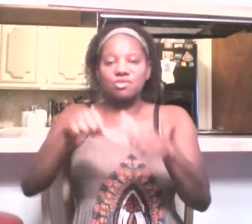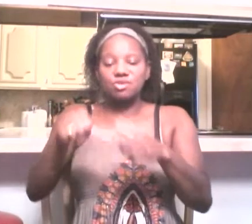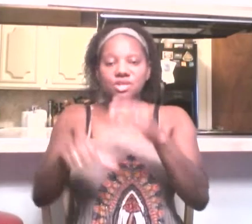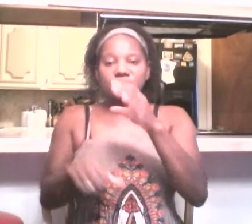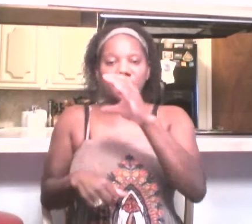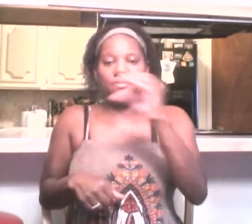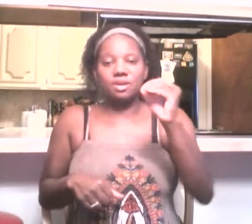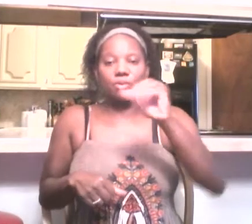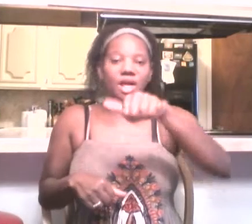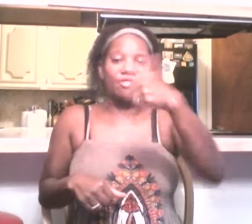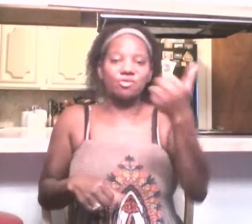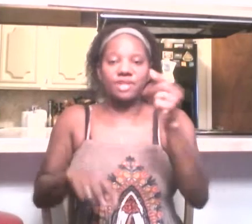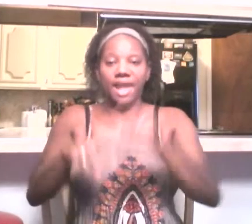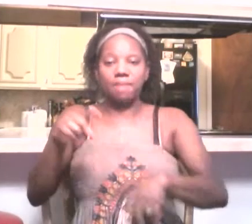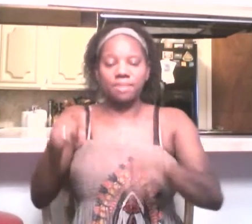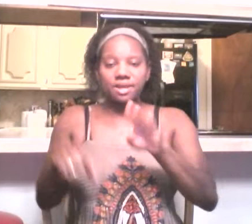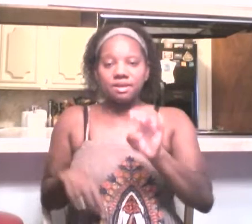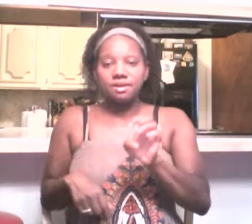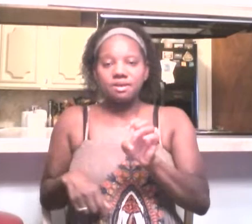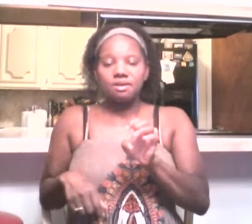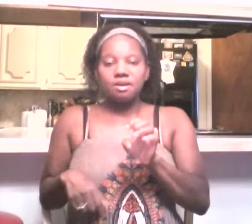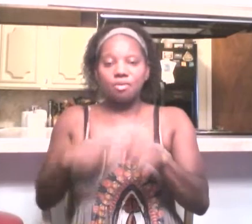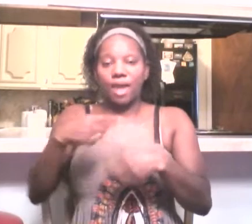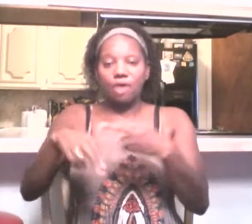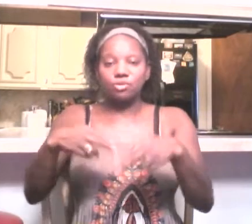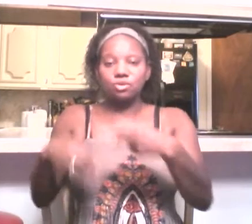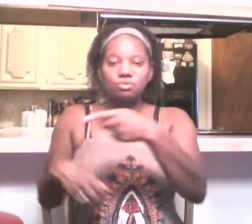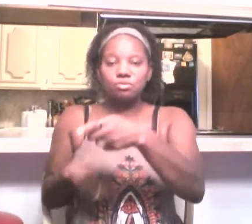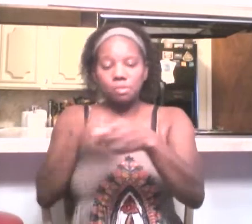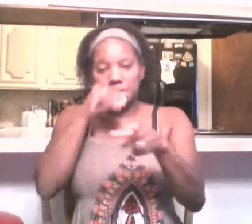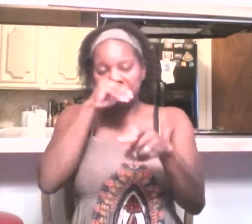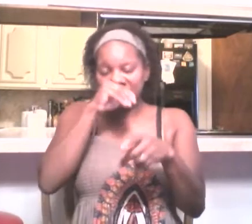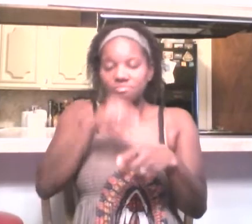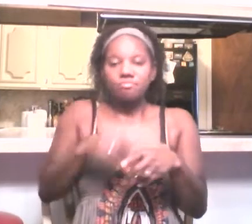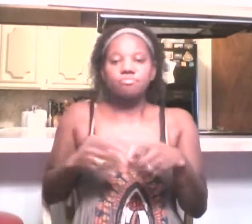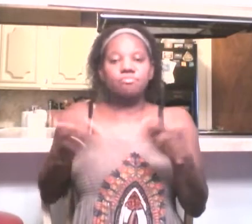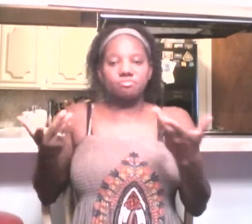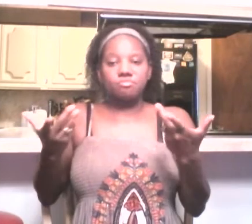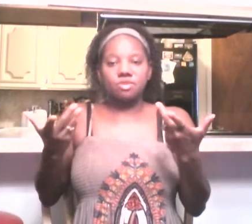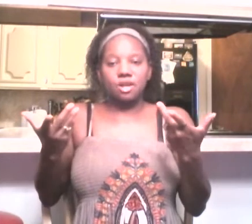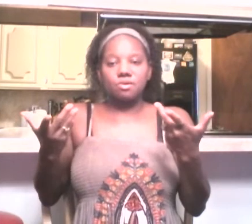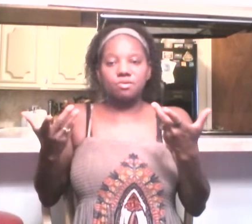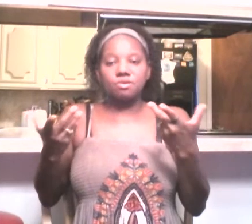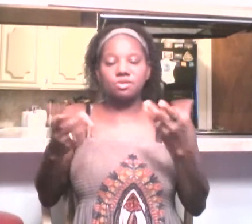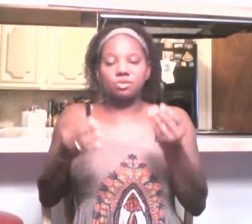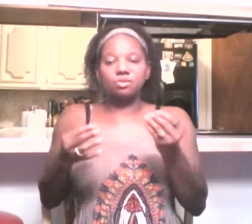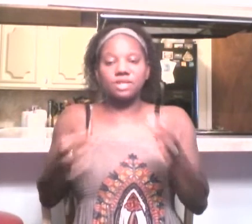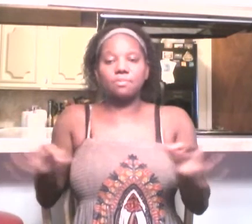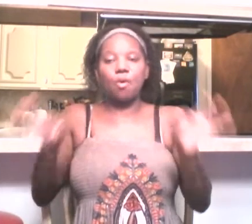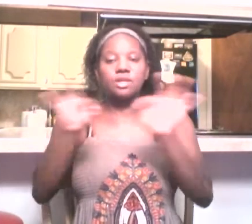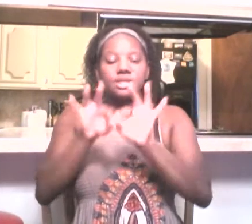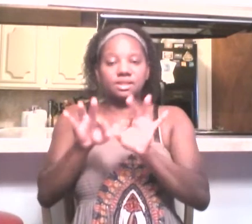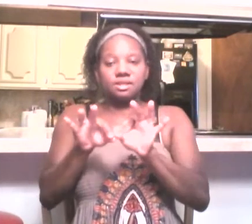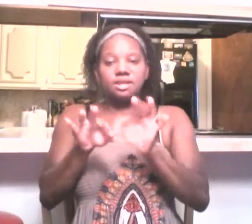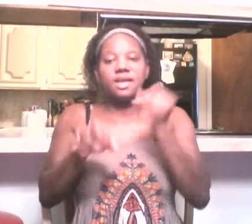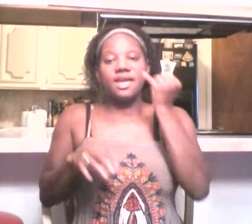other's company when others can't be around you. You know? So that's important